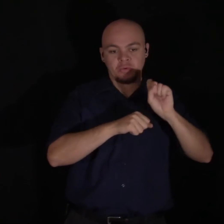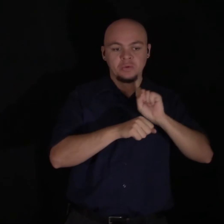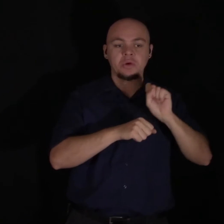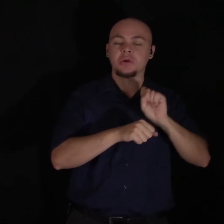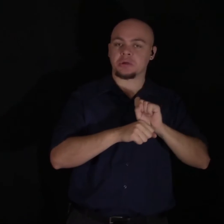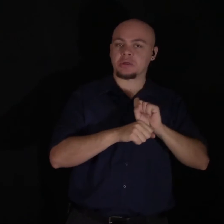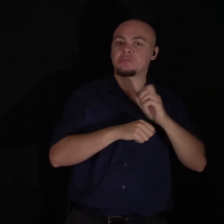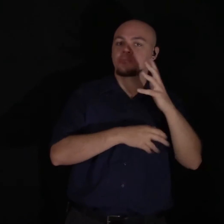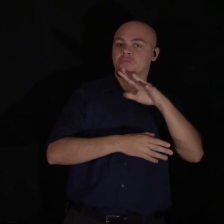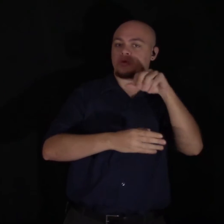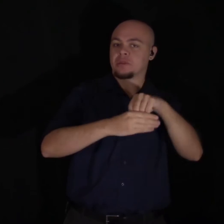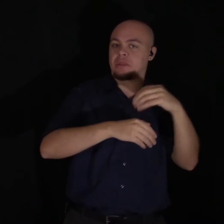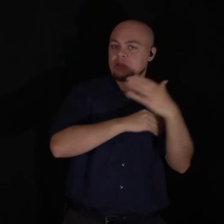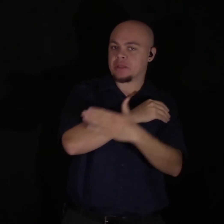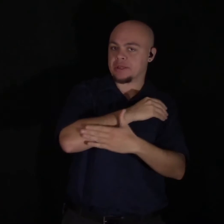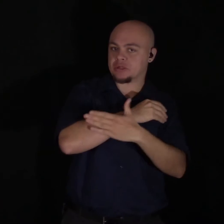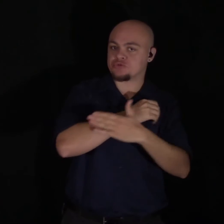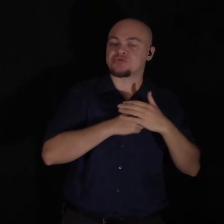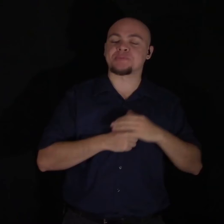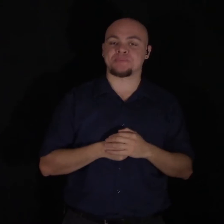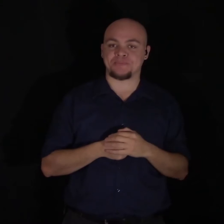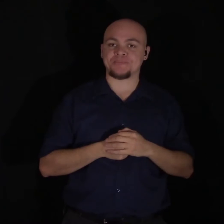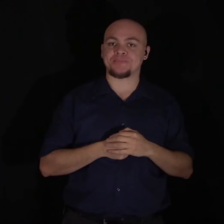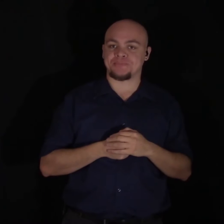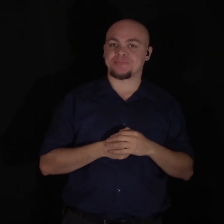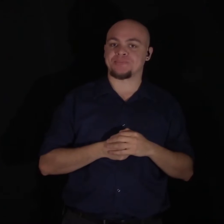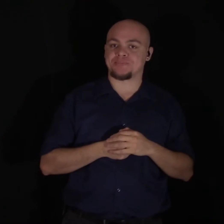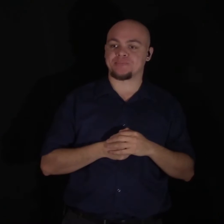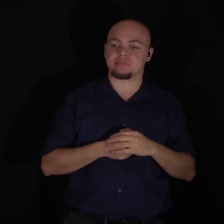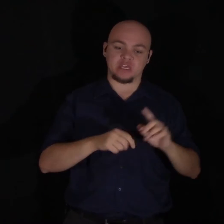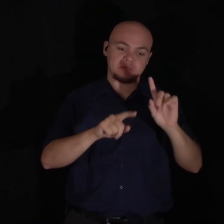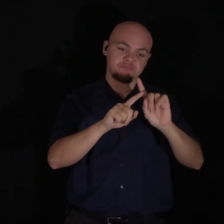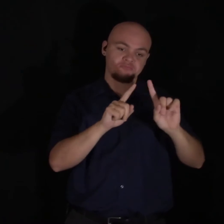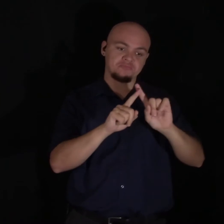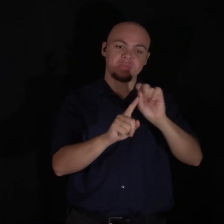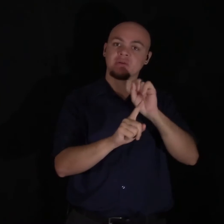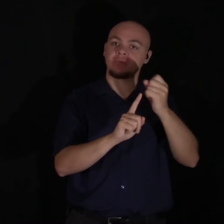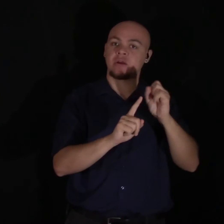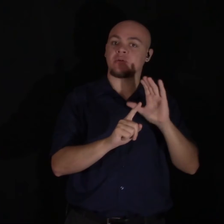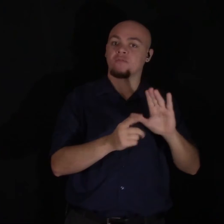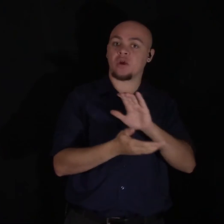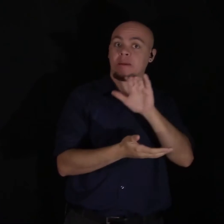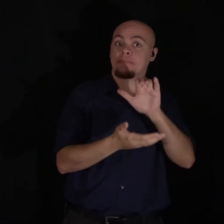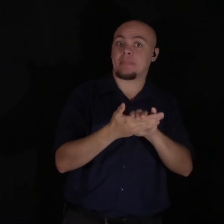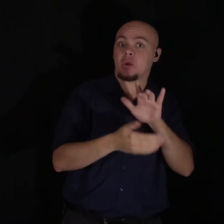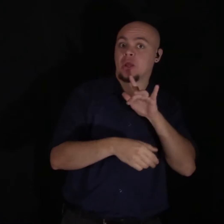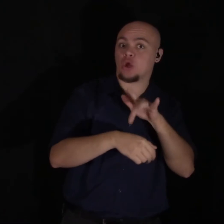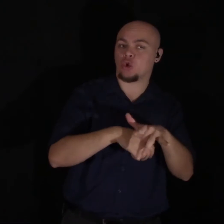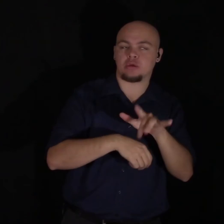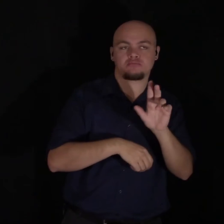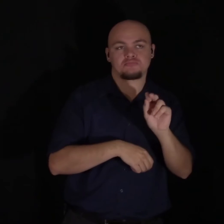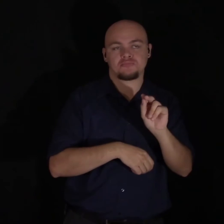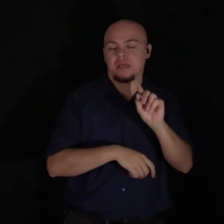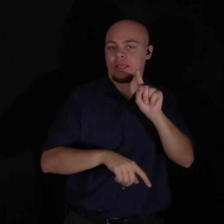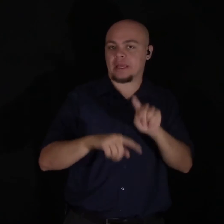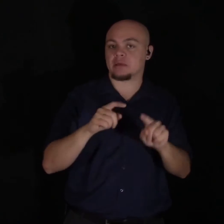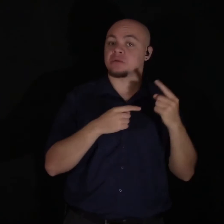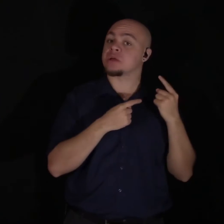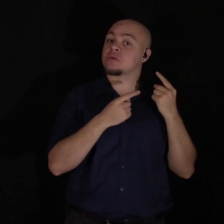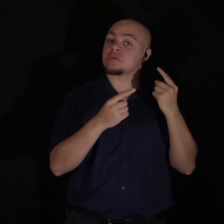country. A variety of circumstances had prevented his marrying early, nor was it until the decline of life that